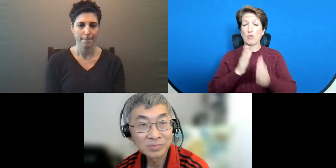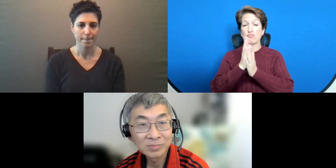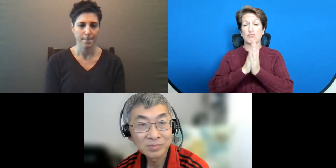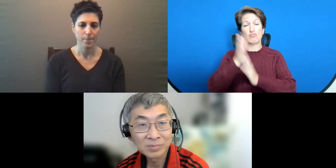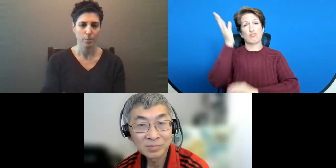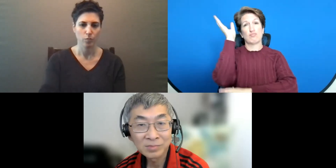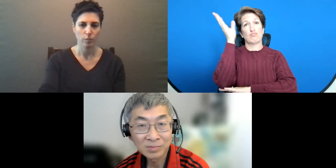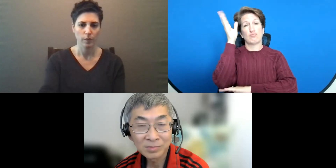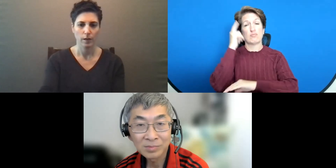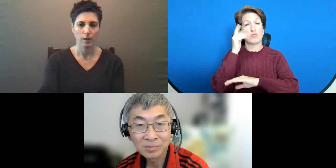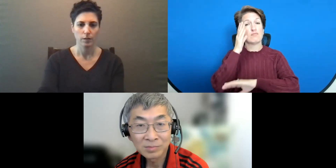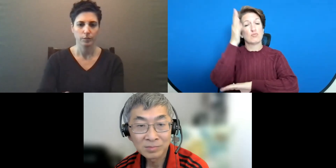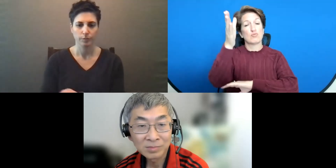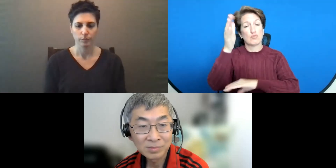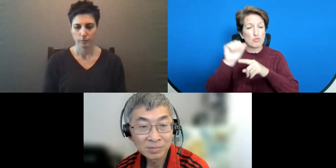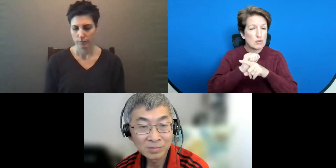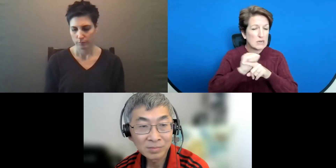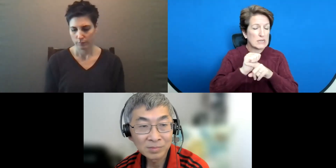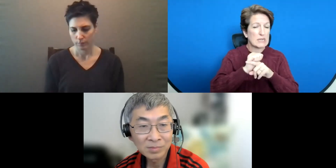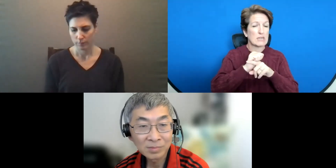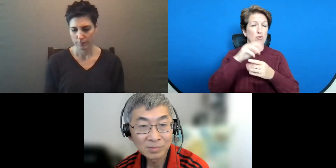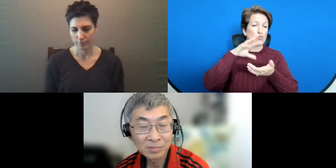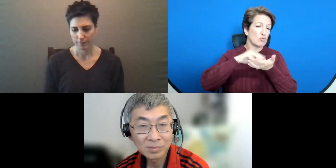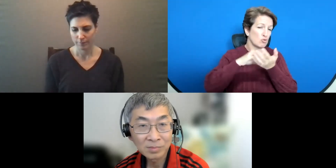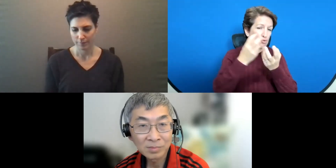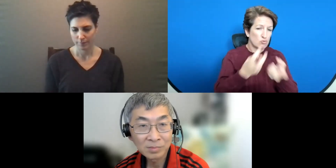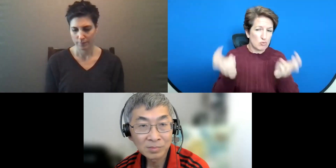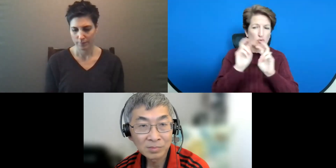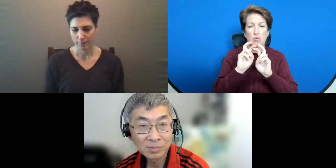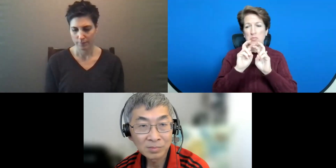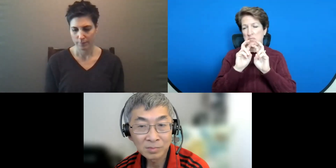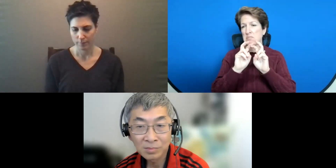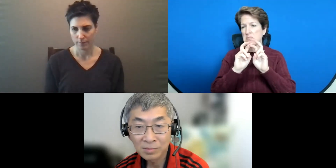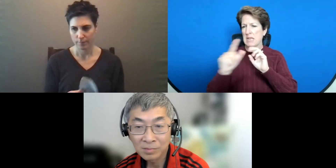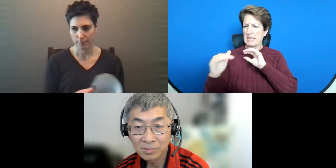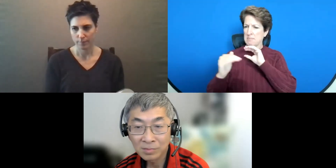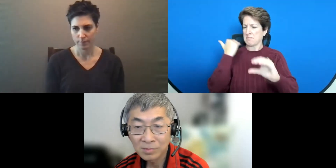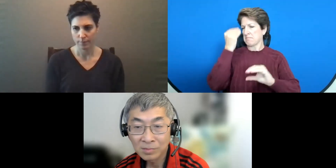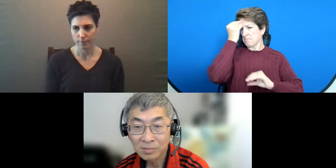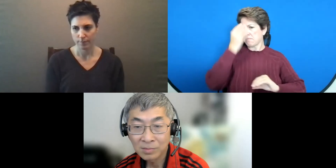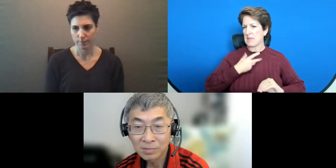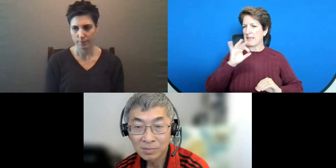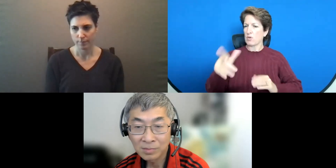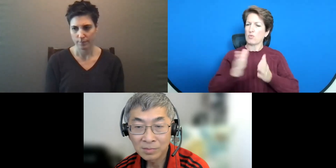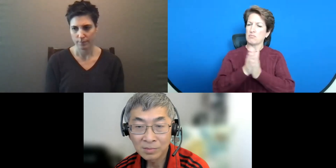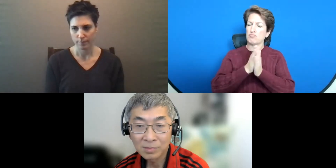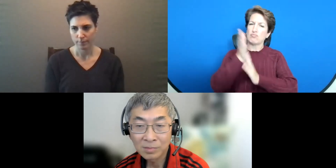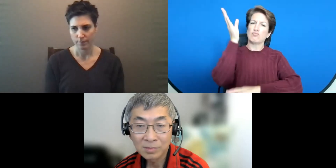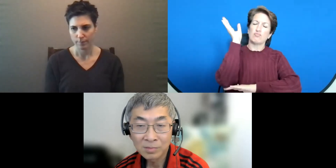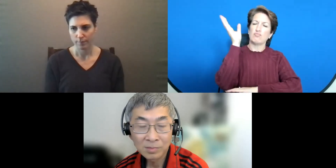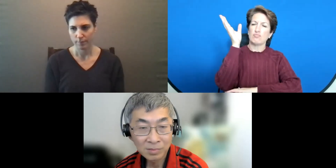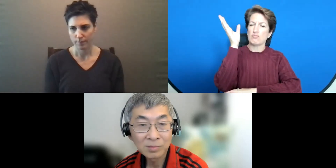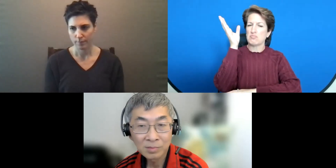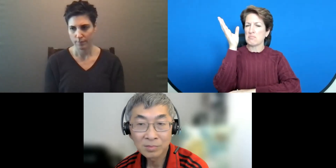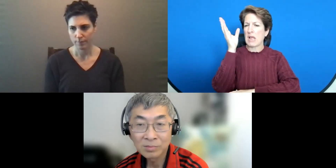trainings or learning circles, please send us an email to let us know if you'd be interested in being a speaker and what you feel you could